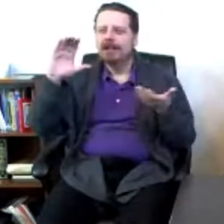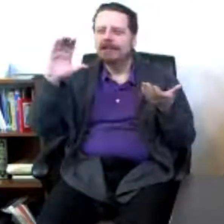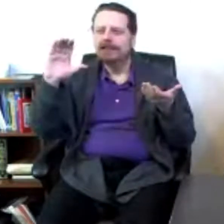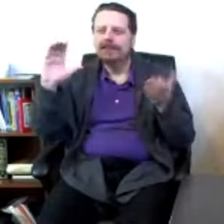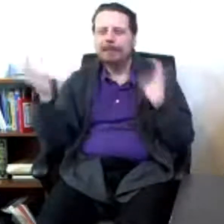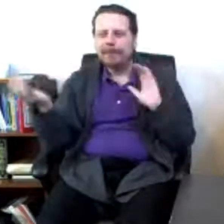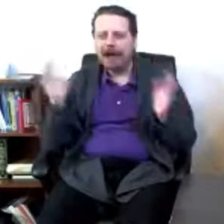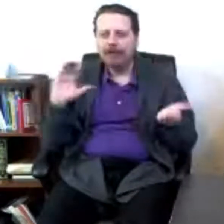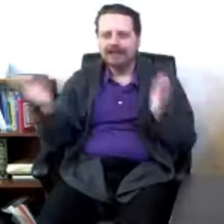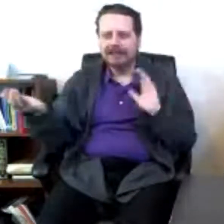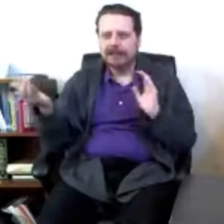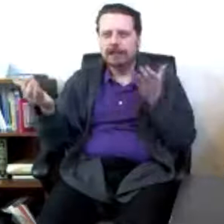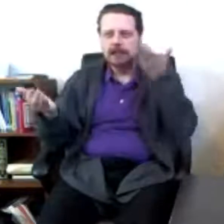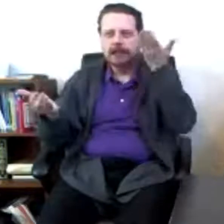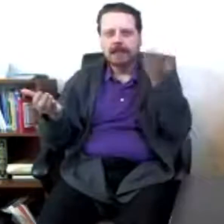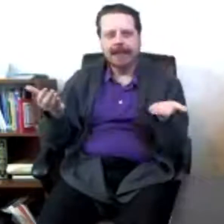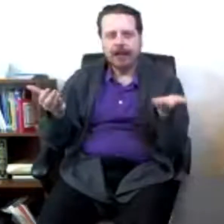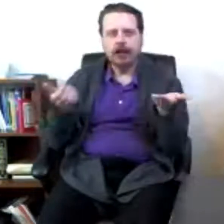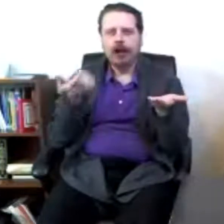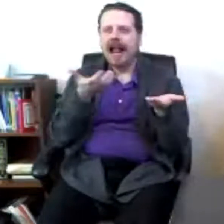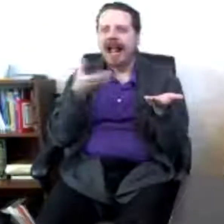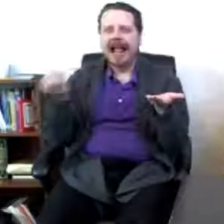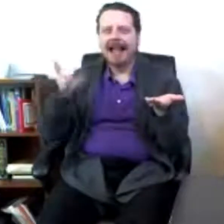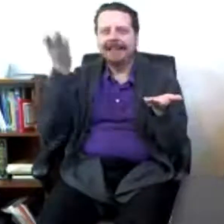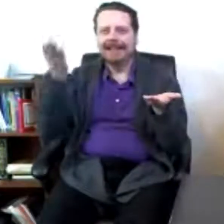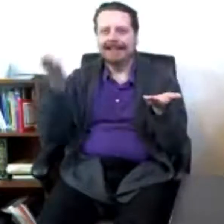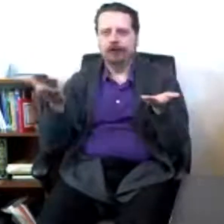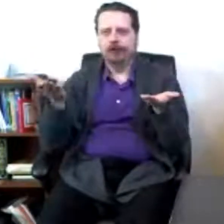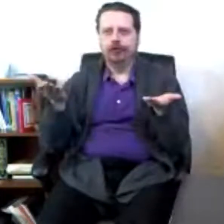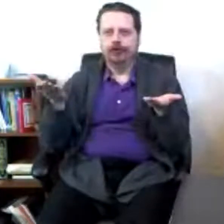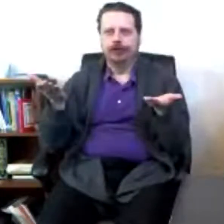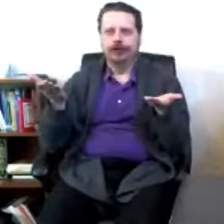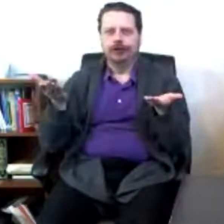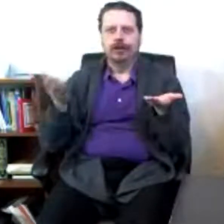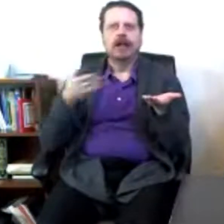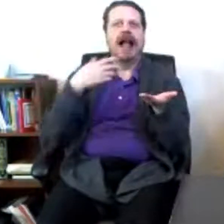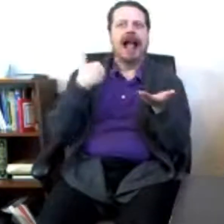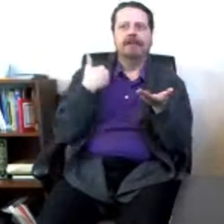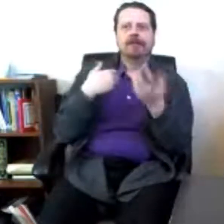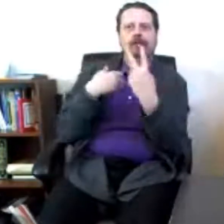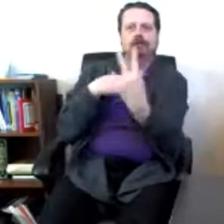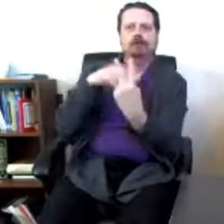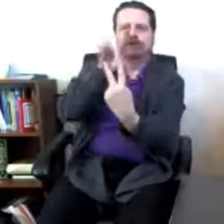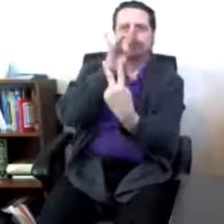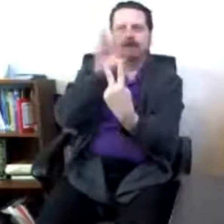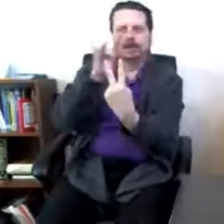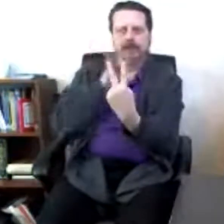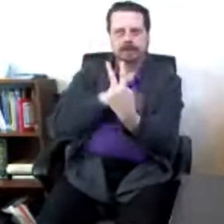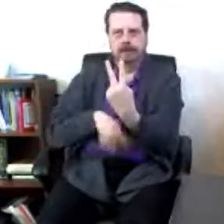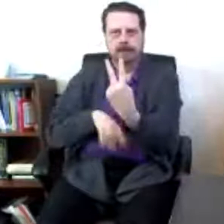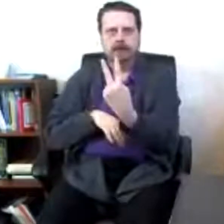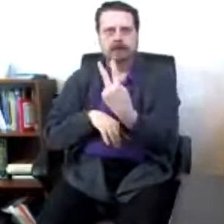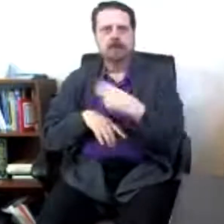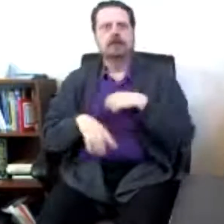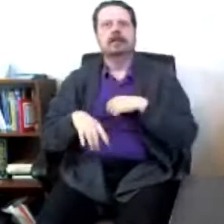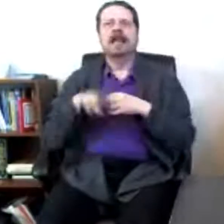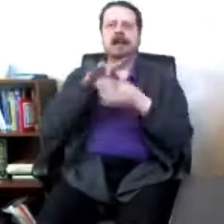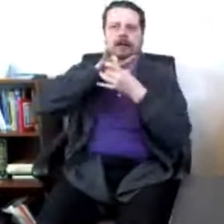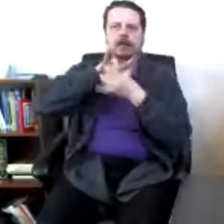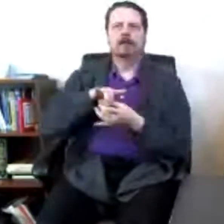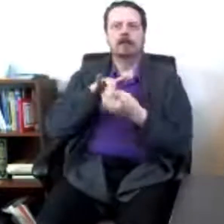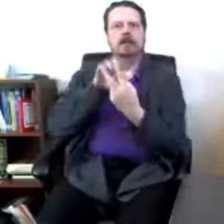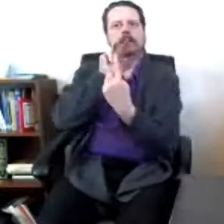the two sides relevant to the two choices that are relevant to the